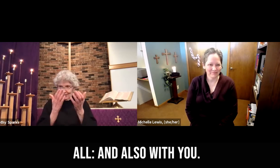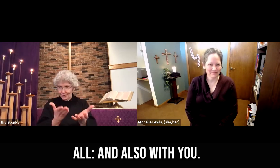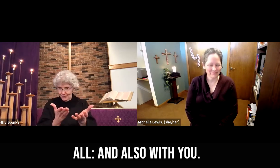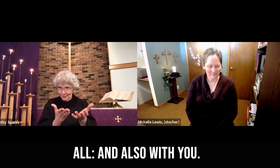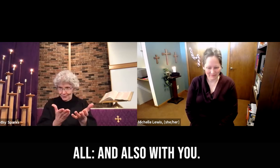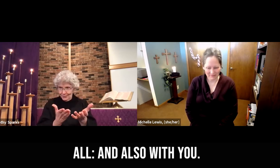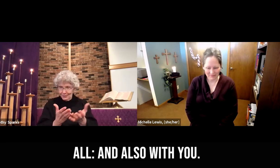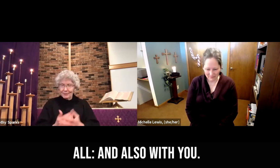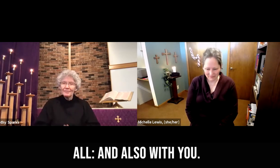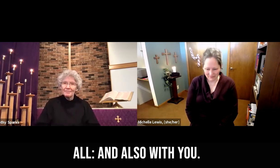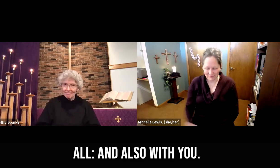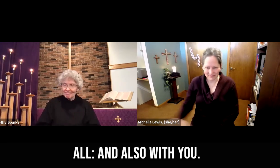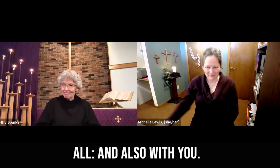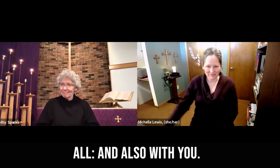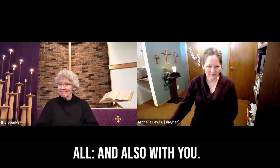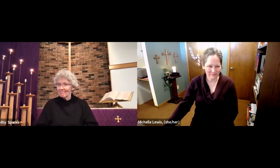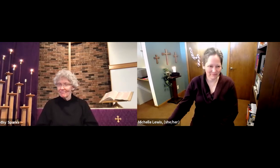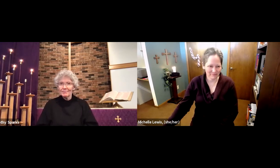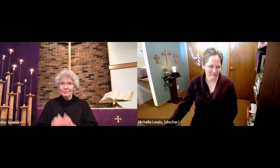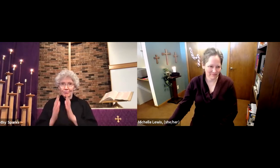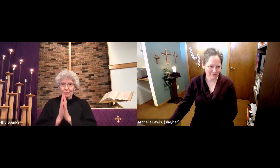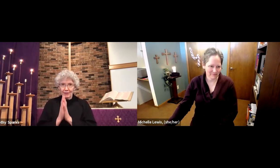and also with you.